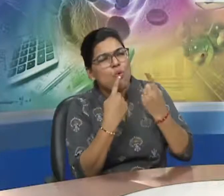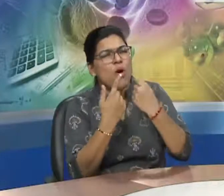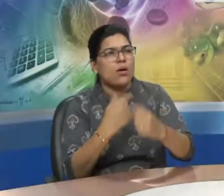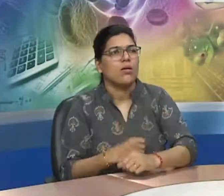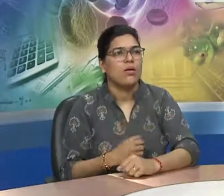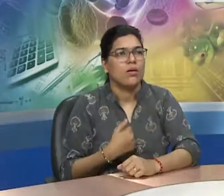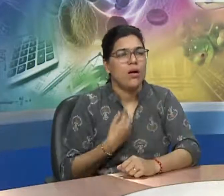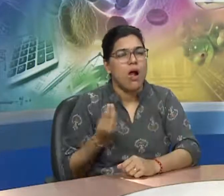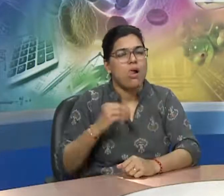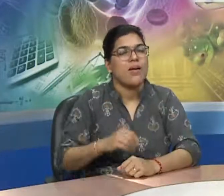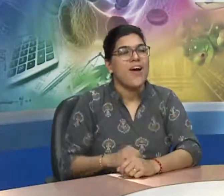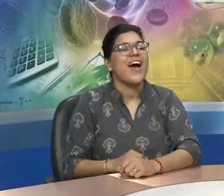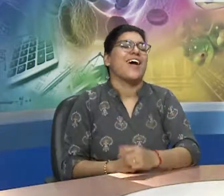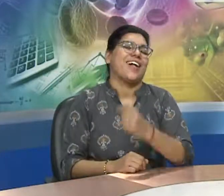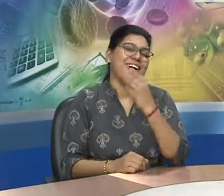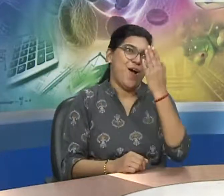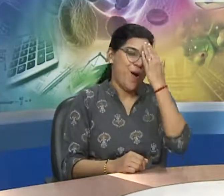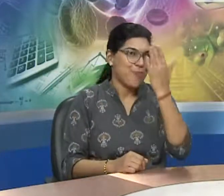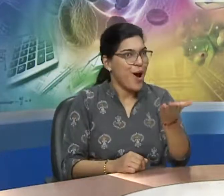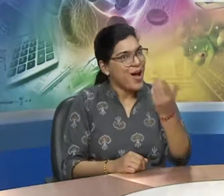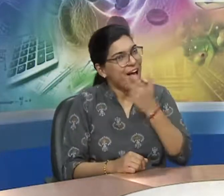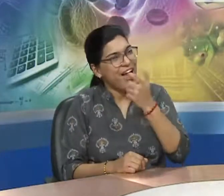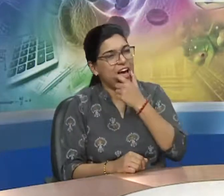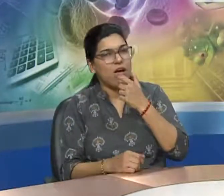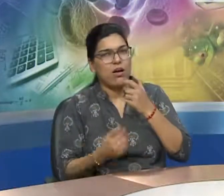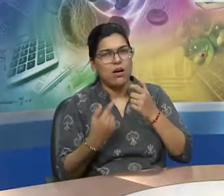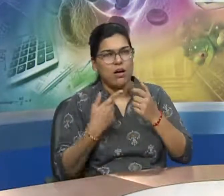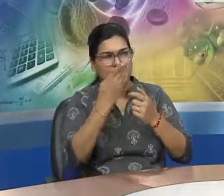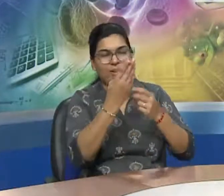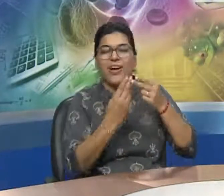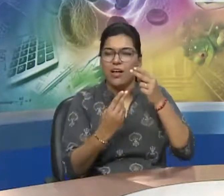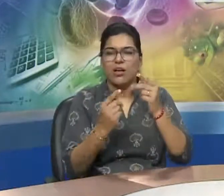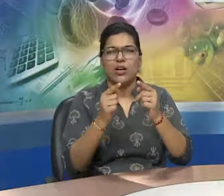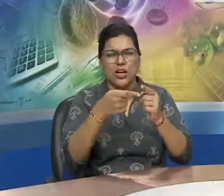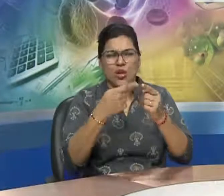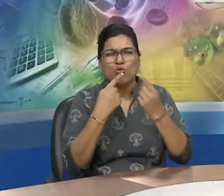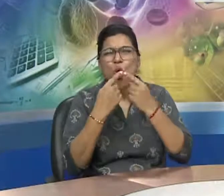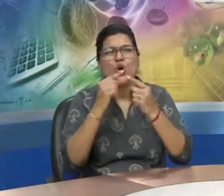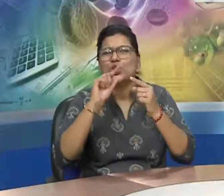He wants to relearn how to behave in a natural way.